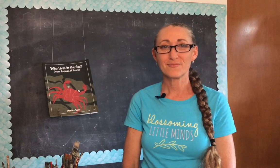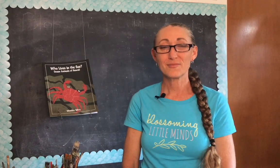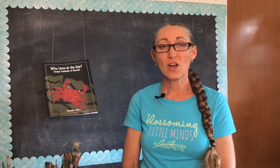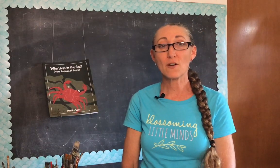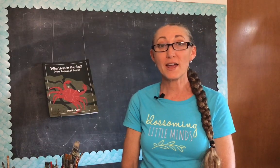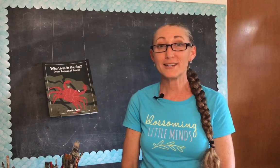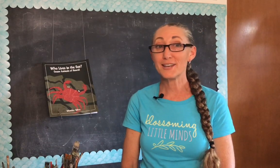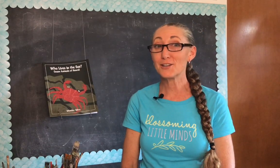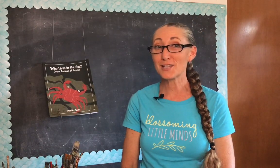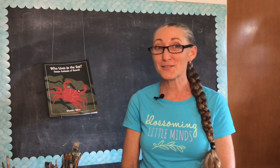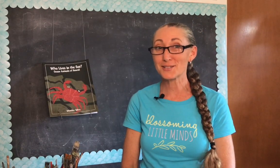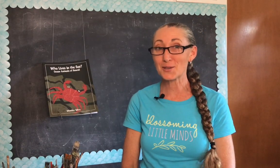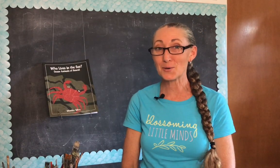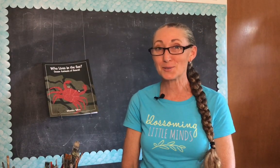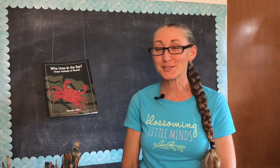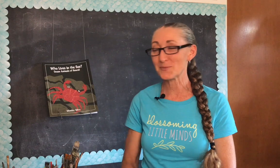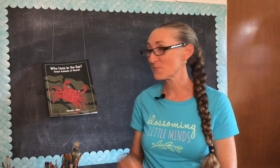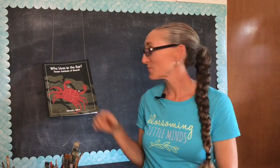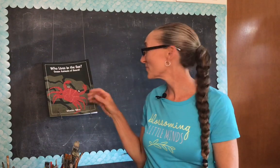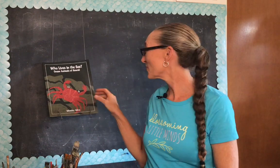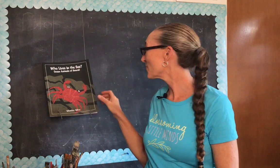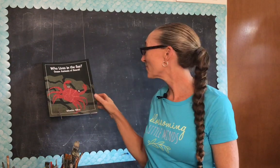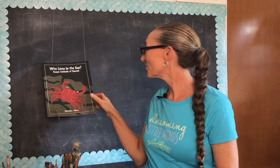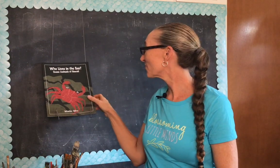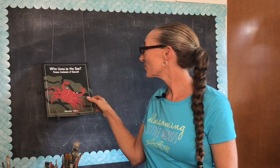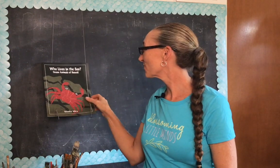All right, here's how this goes.